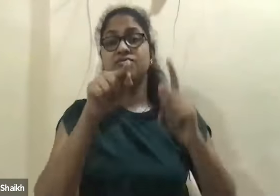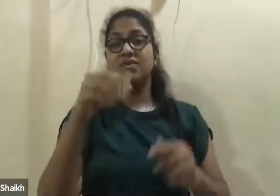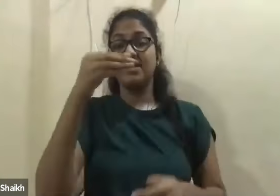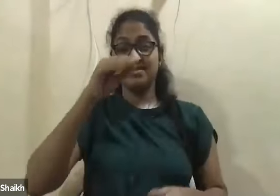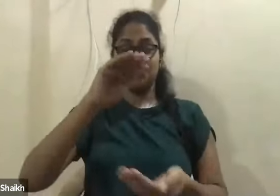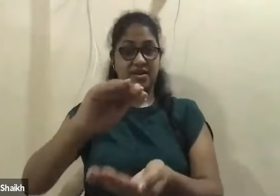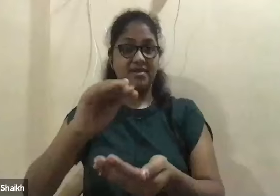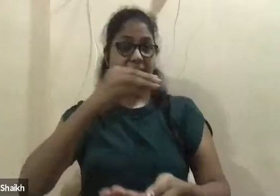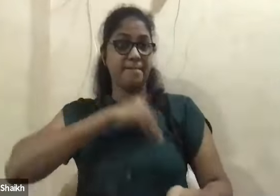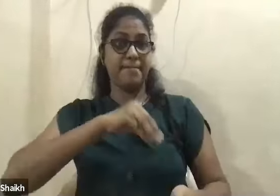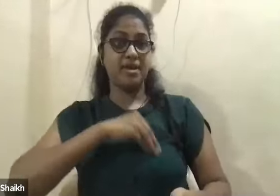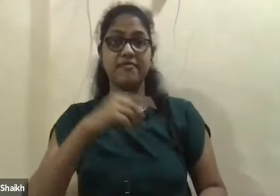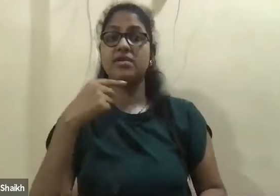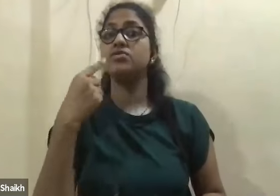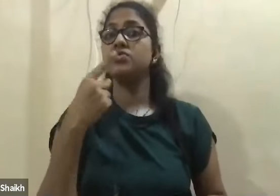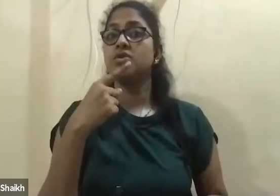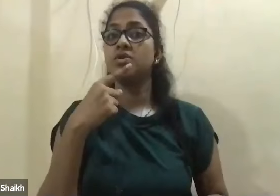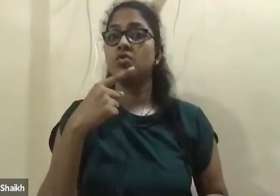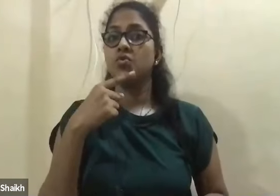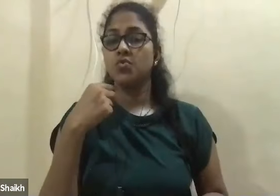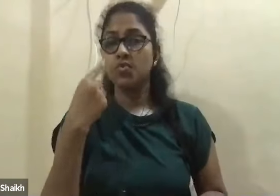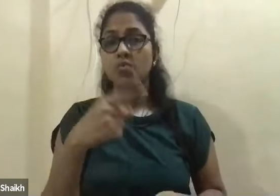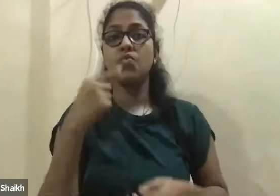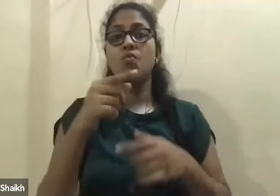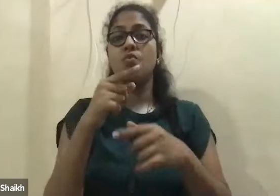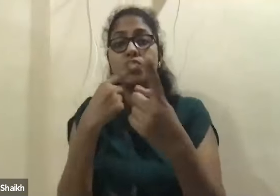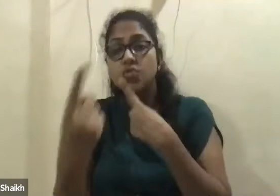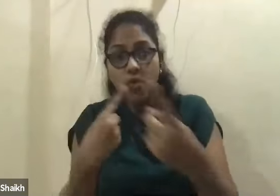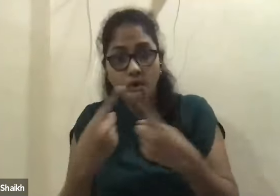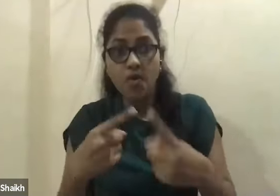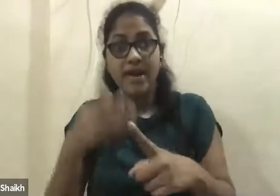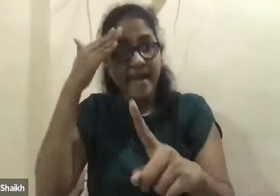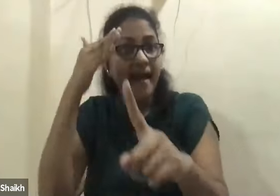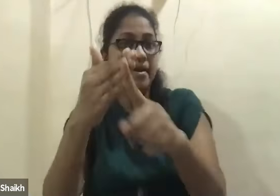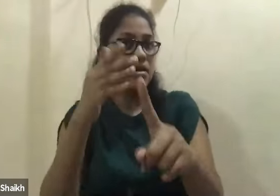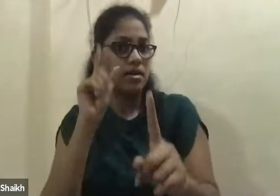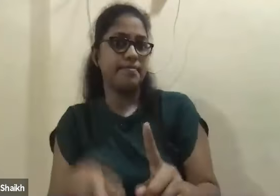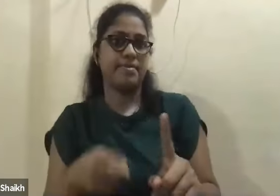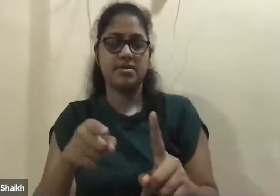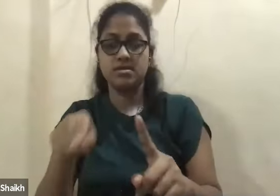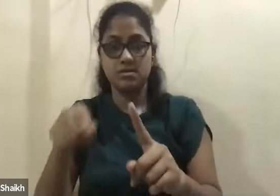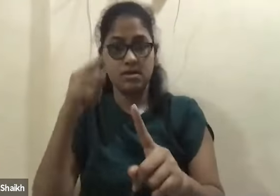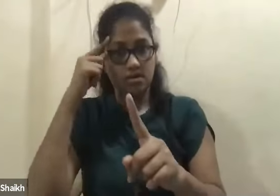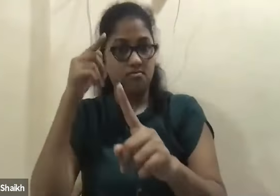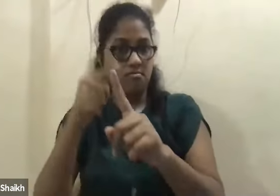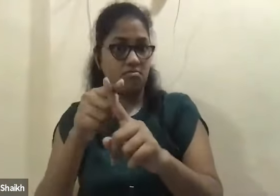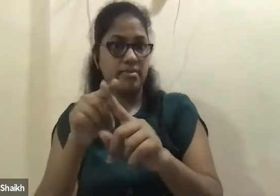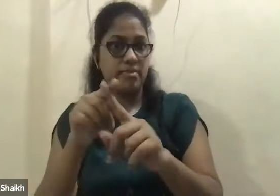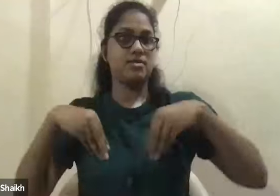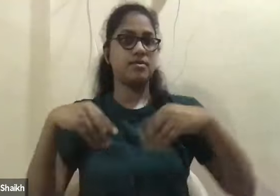suggestion and consider Yes, consent also. yes, yes, Yes. yes.